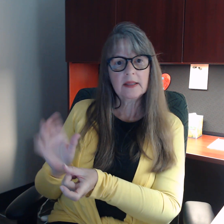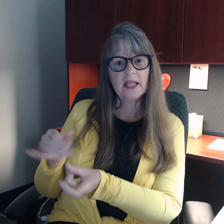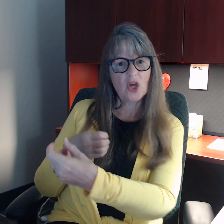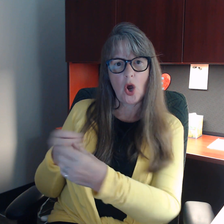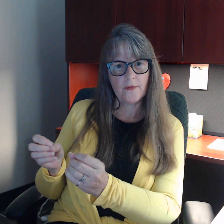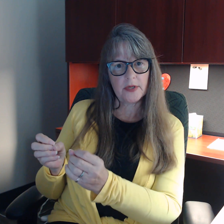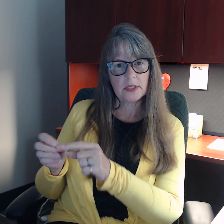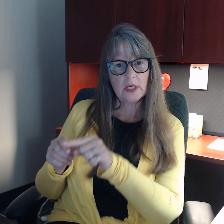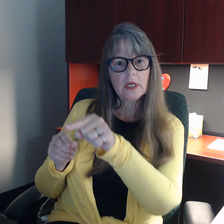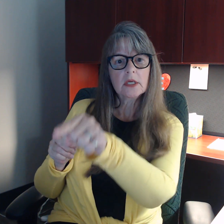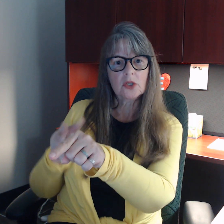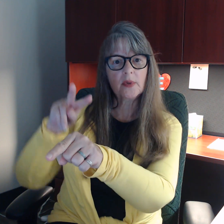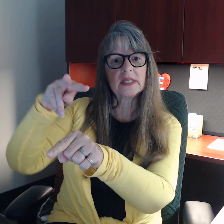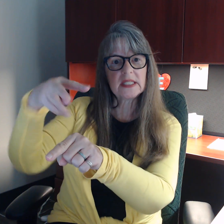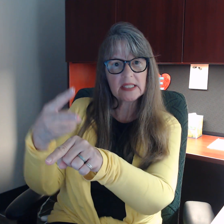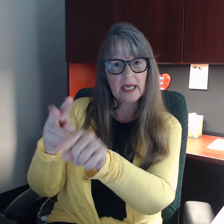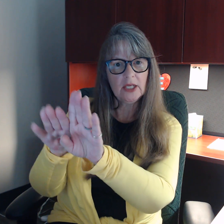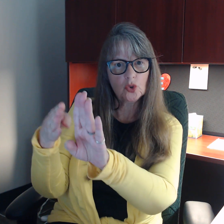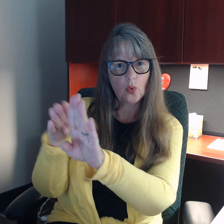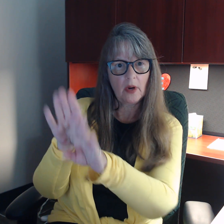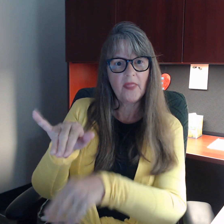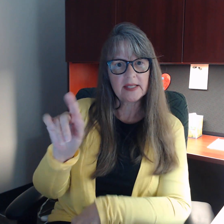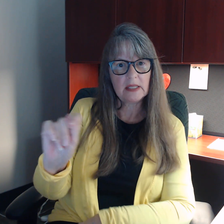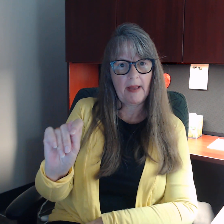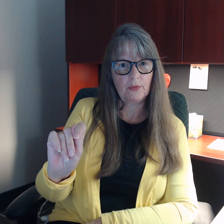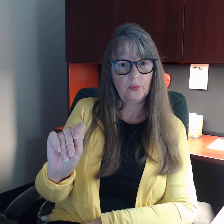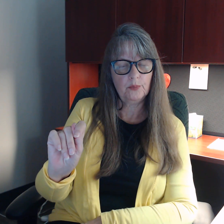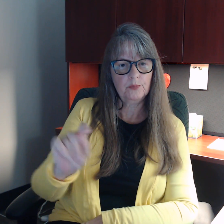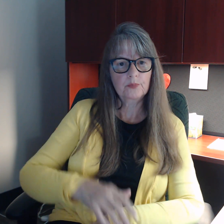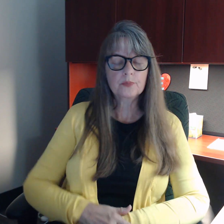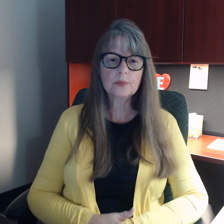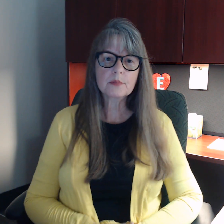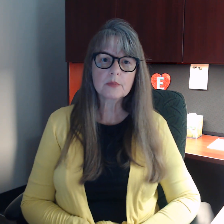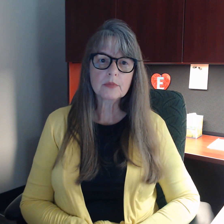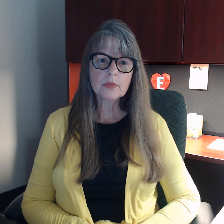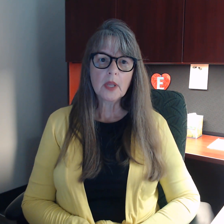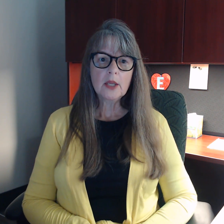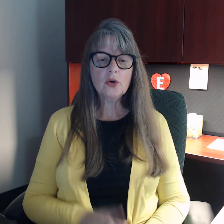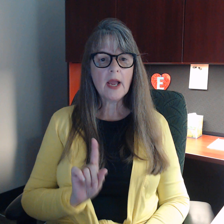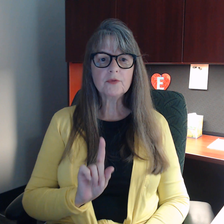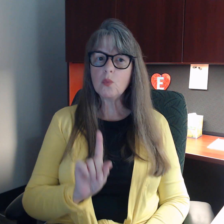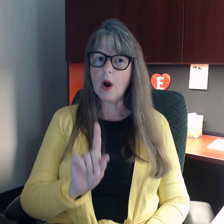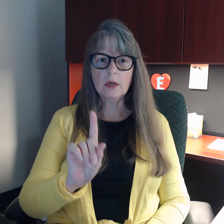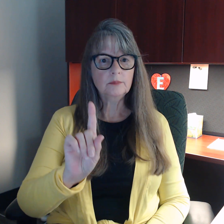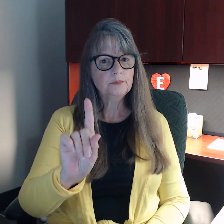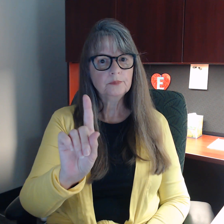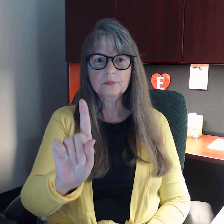That's an office. So it's the second door. That's the bathroom. You don't have to walk them.